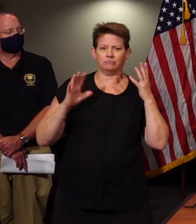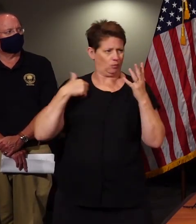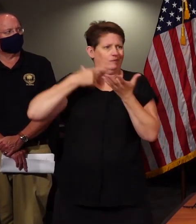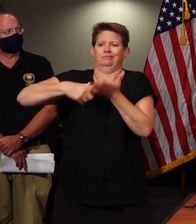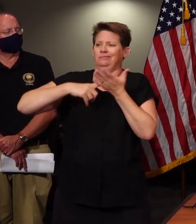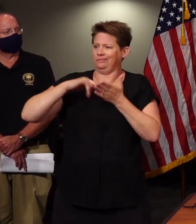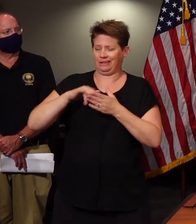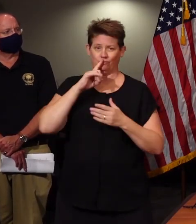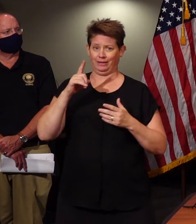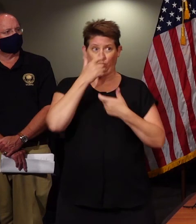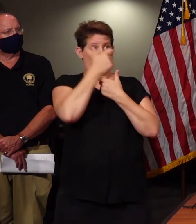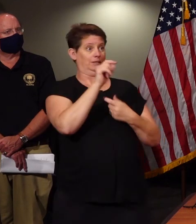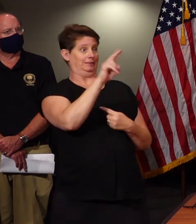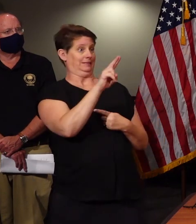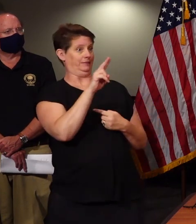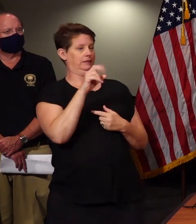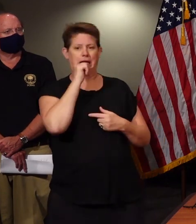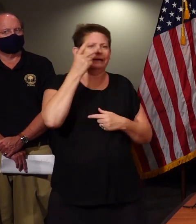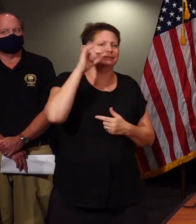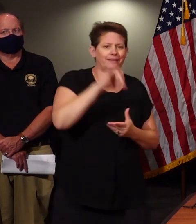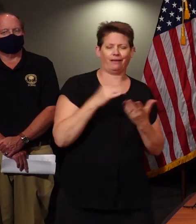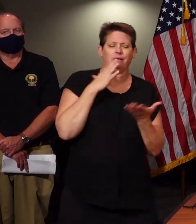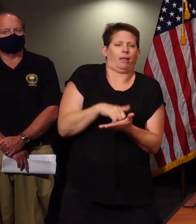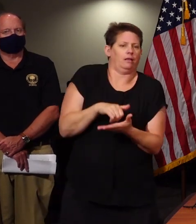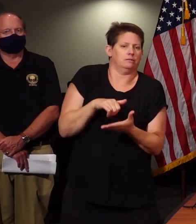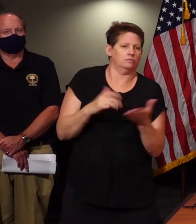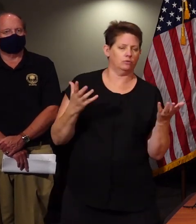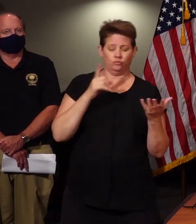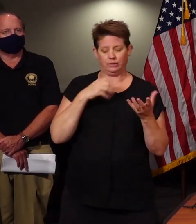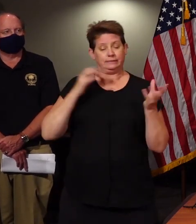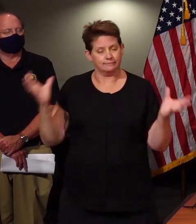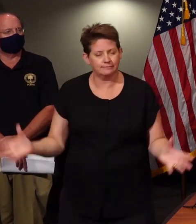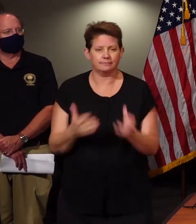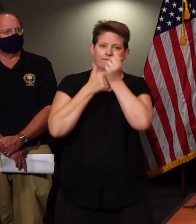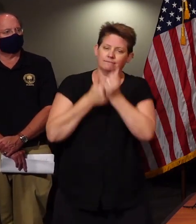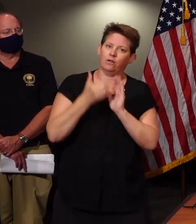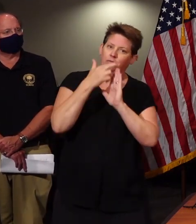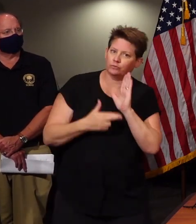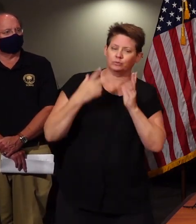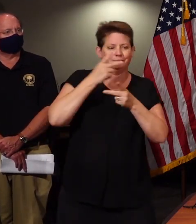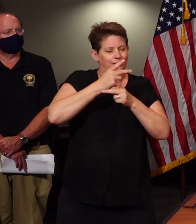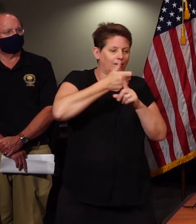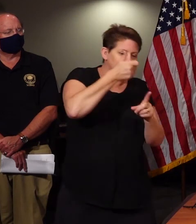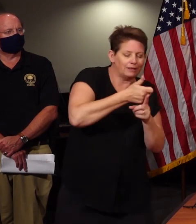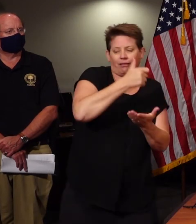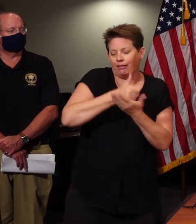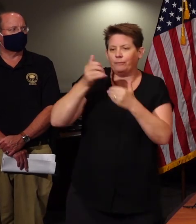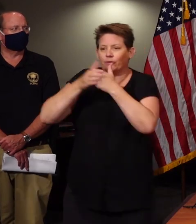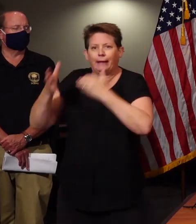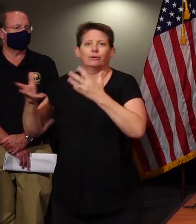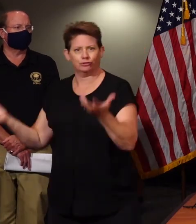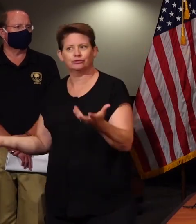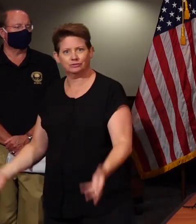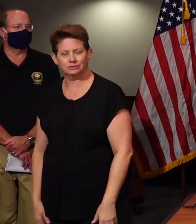television without seeing something about it. And to follow those rules and take care of themselves and help their neighbors as well. Joe? Governor,